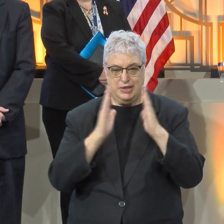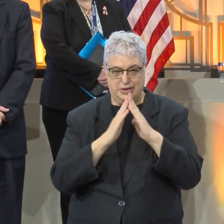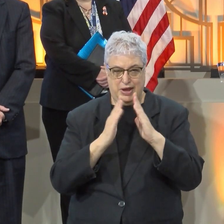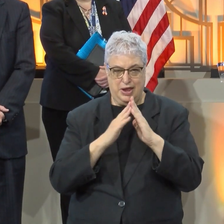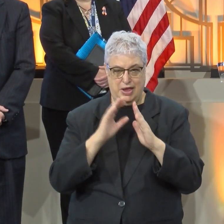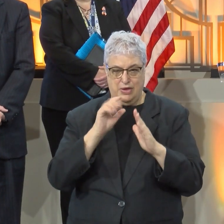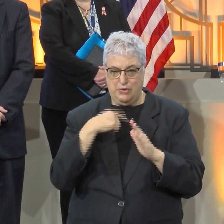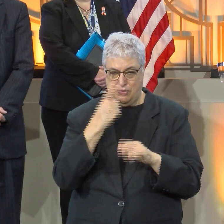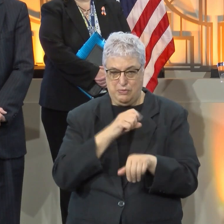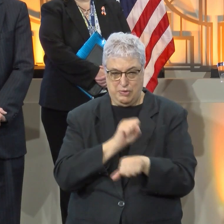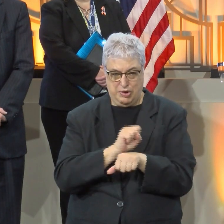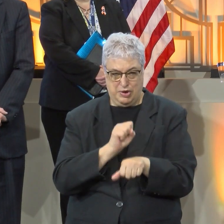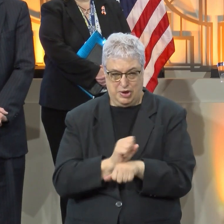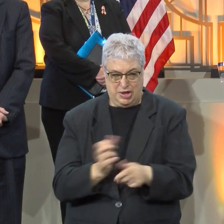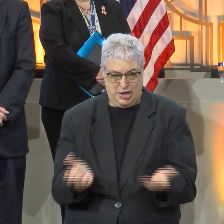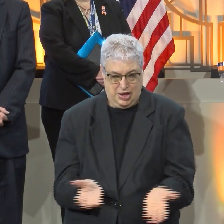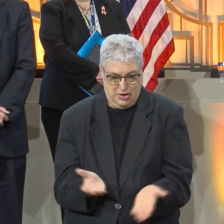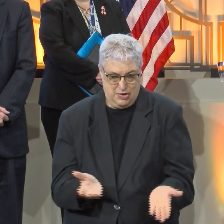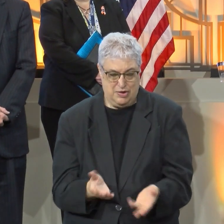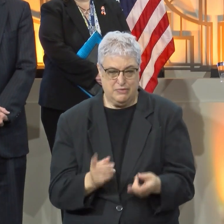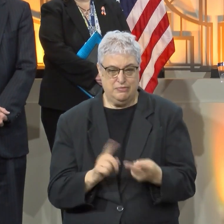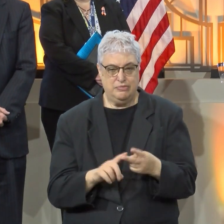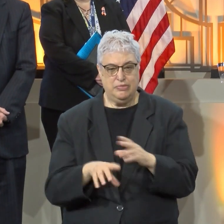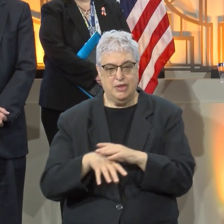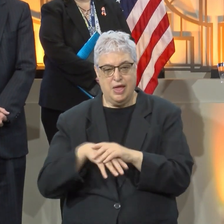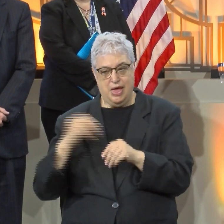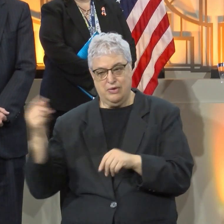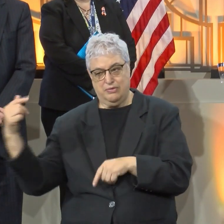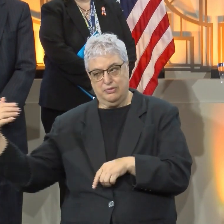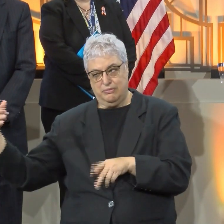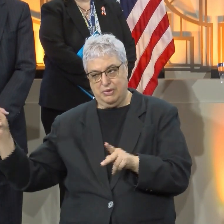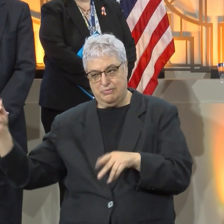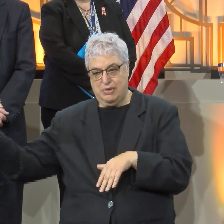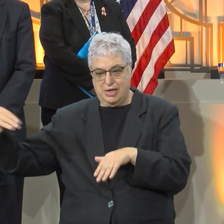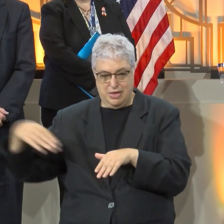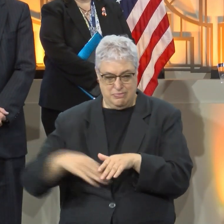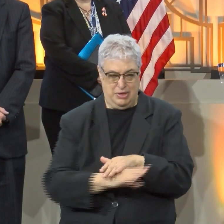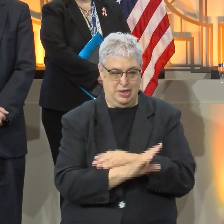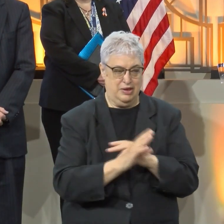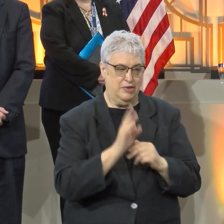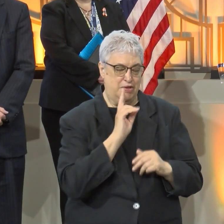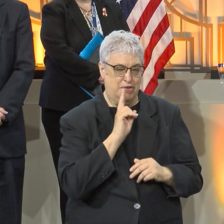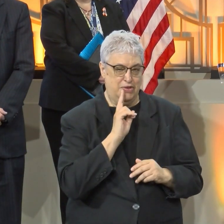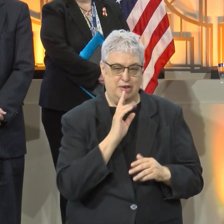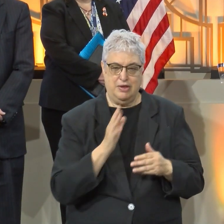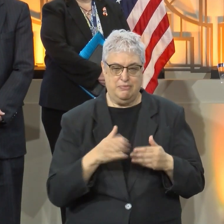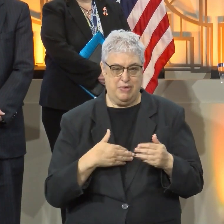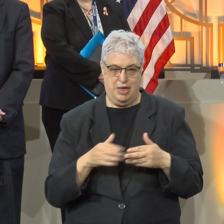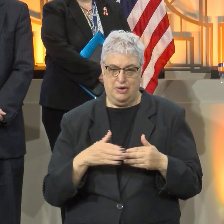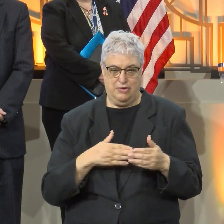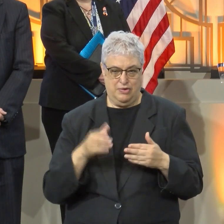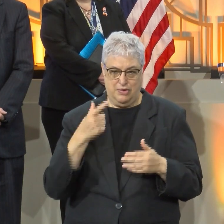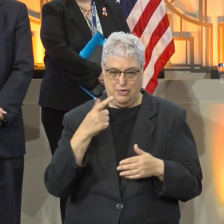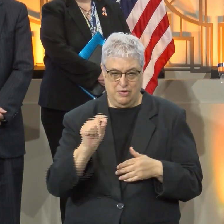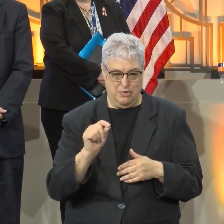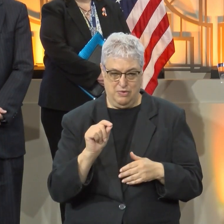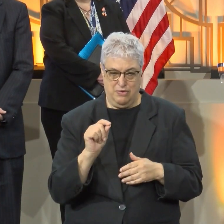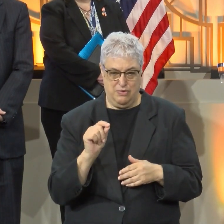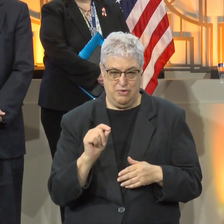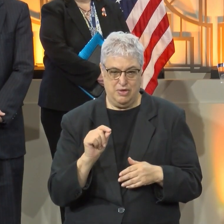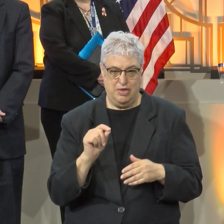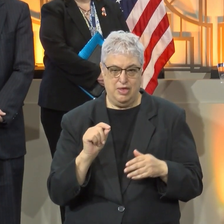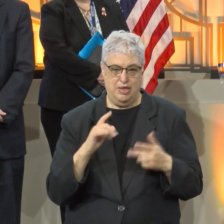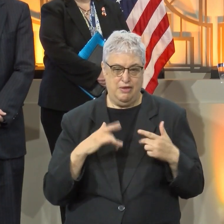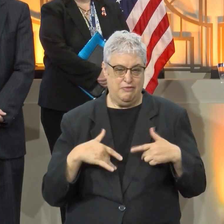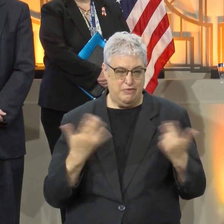that are people that are outside of our city, that's where, regardless of where you're going, if you're going to some sort of